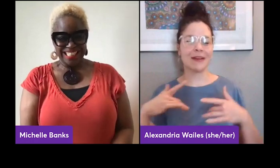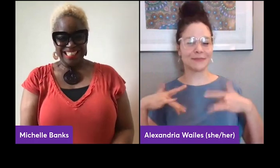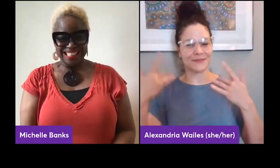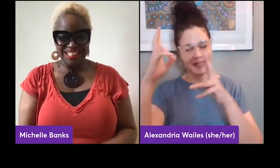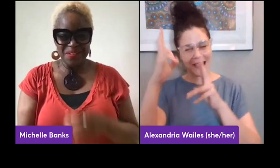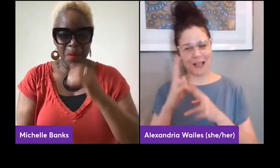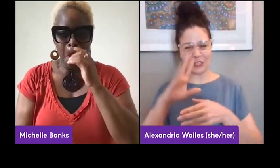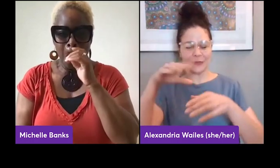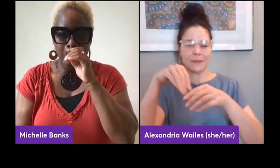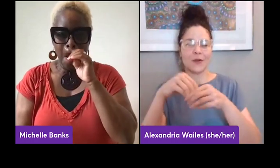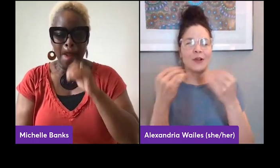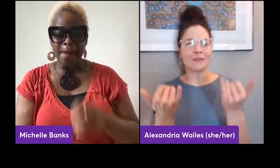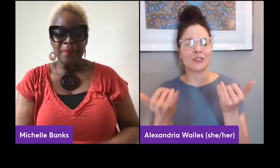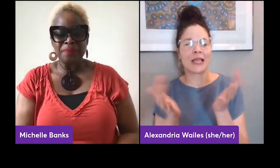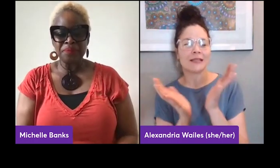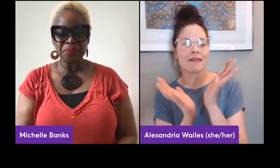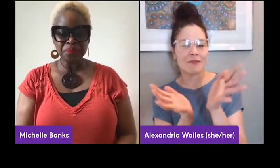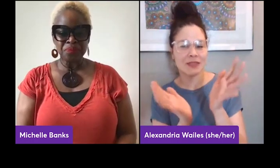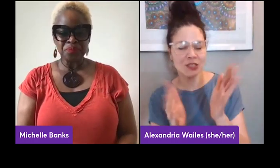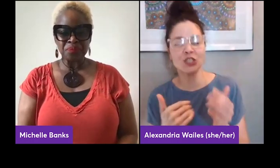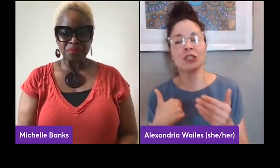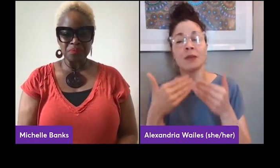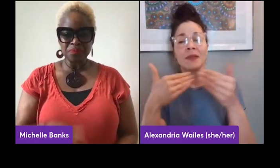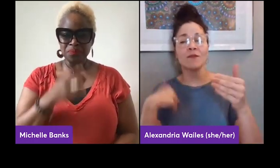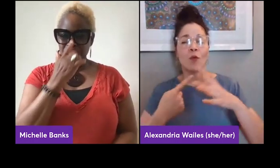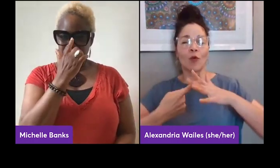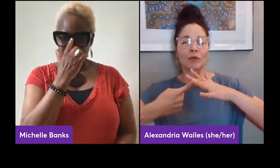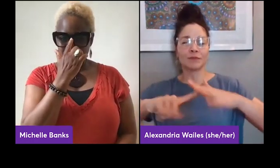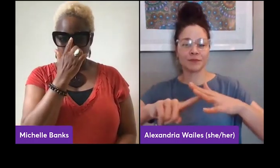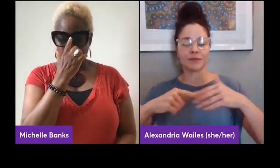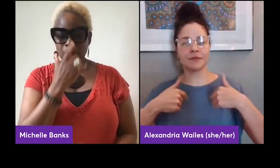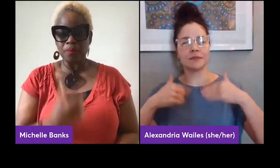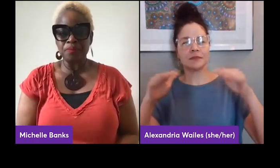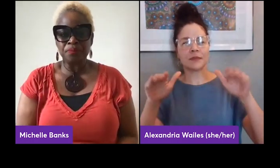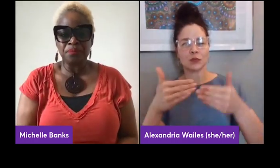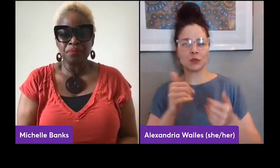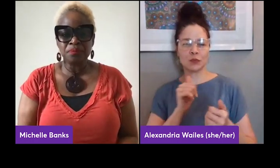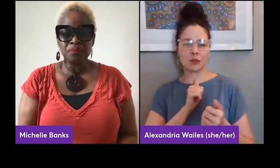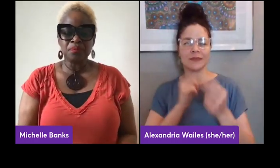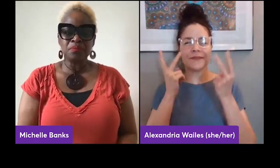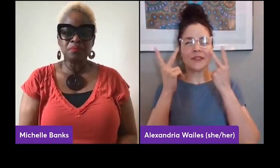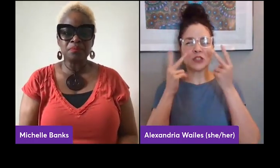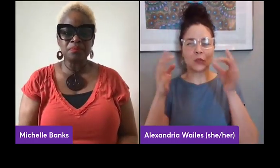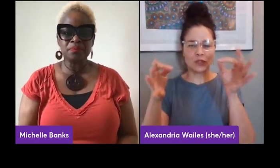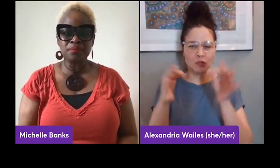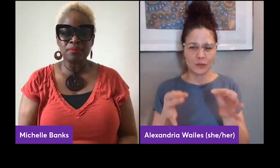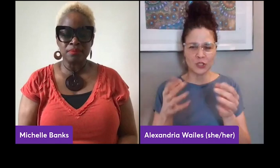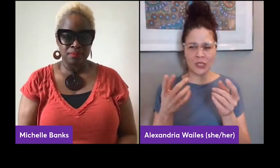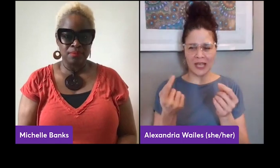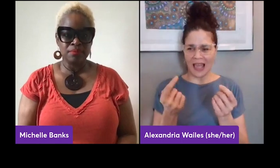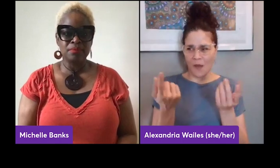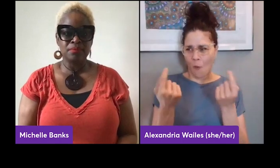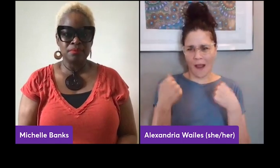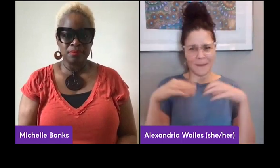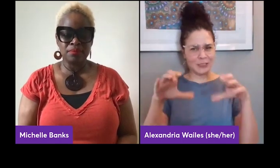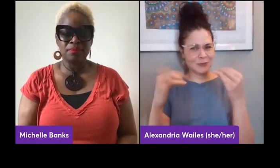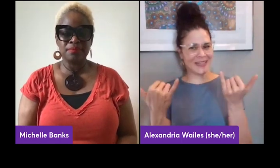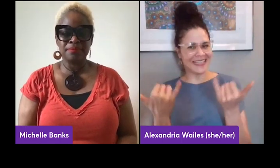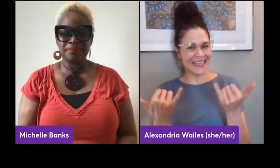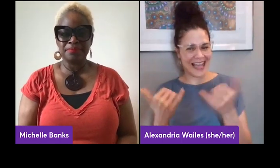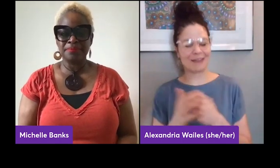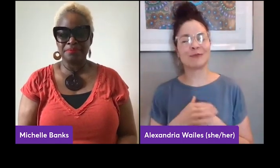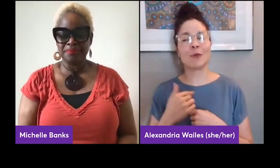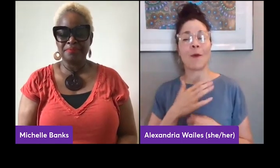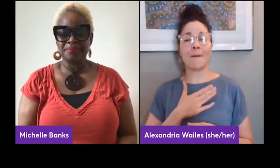We are thrilled and honored to be a part of today's conversation. Before we begin, I will introduce myself with a visual description and share what I'm